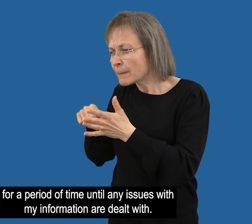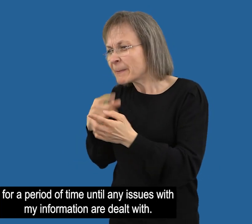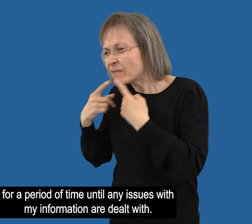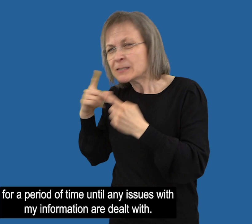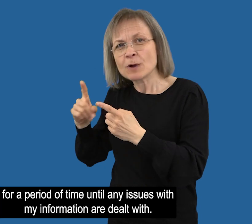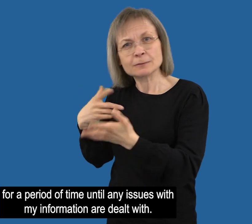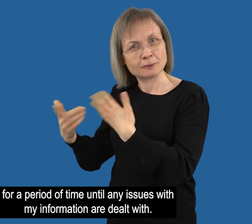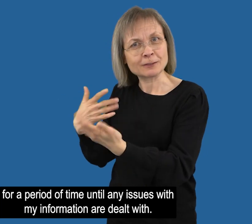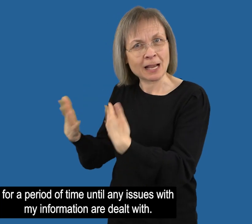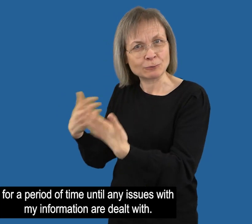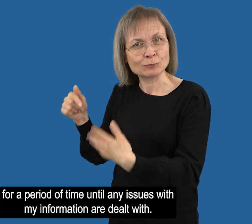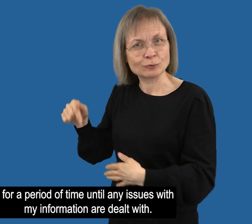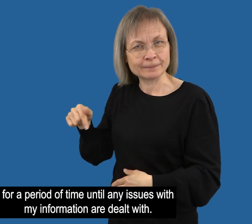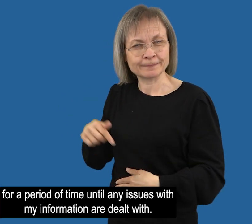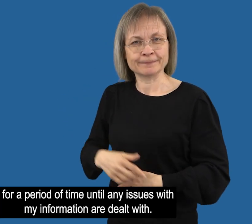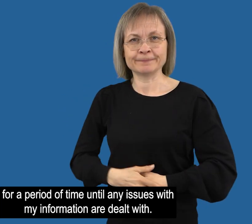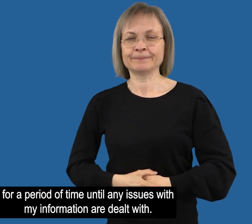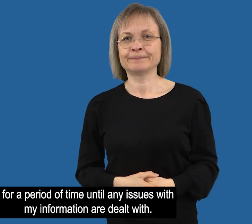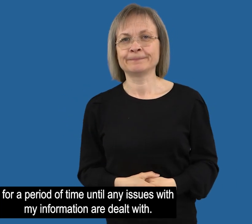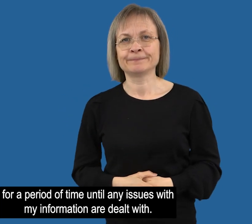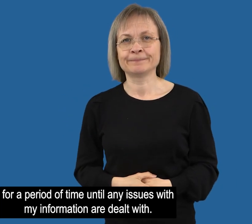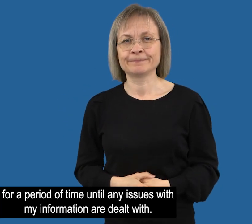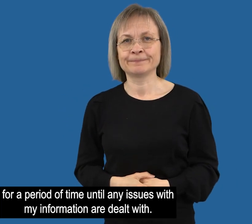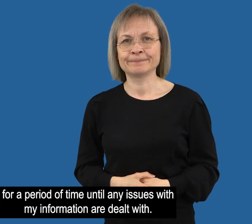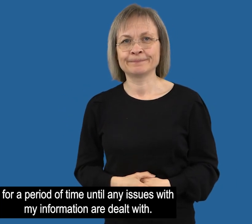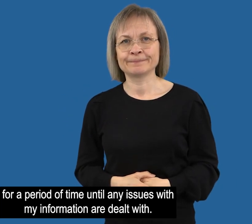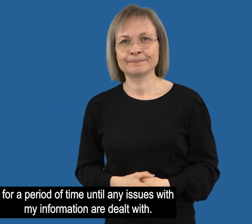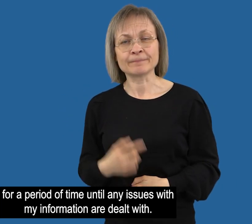time, until any issues with my information are dealt with.